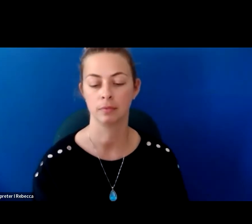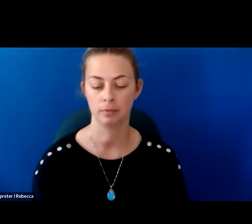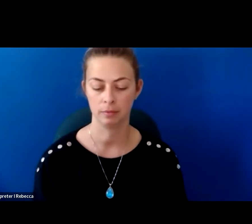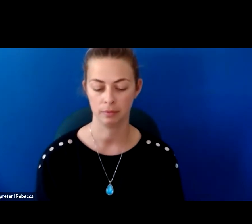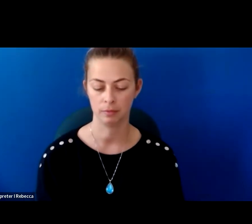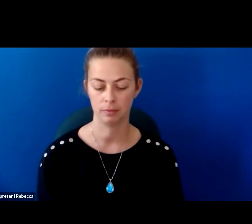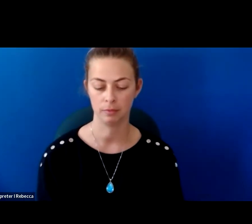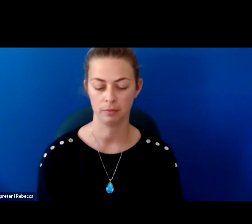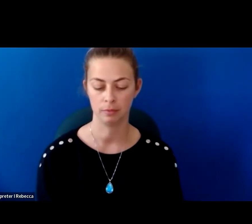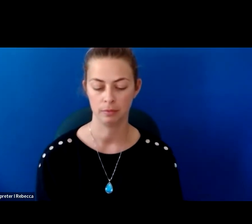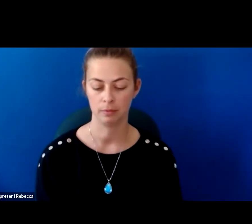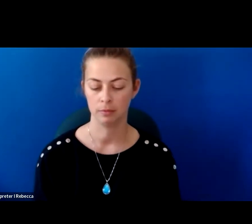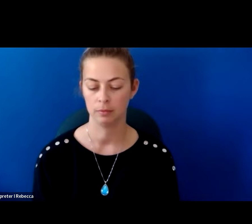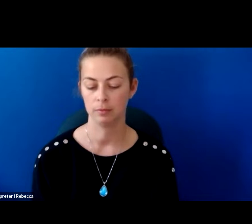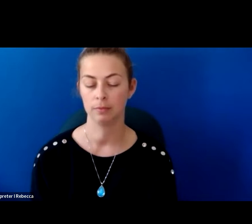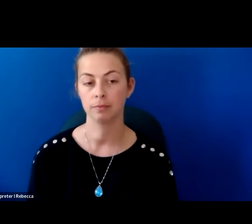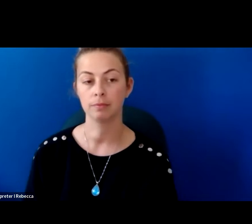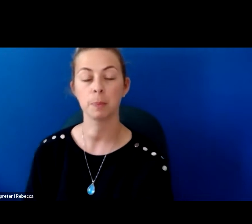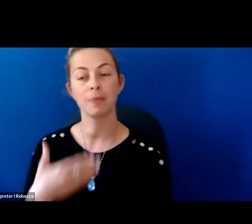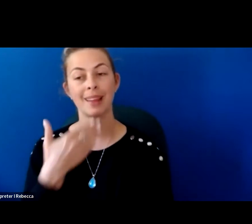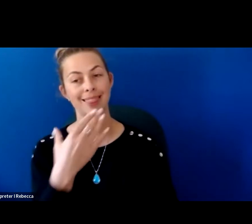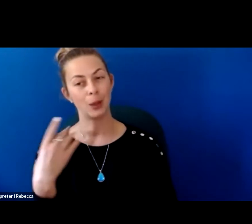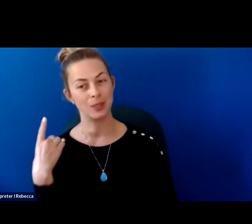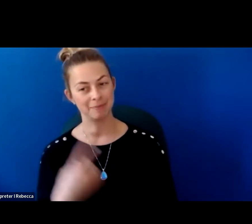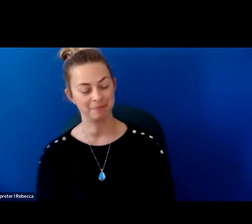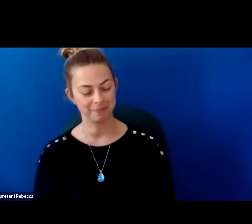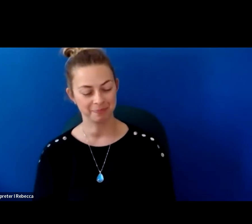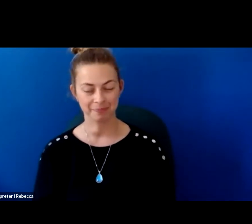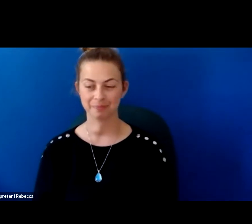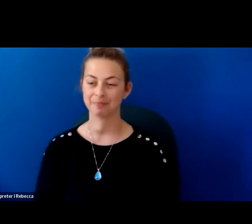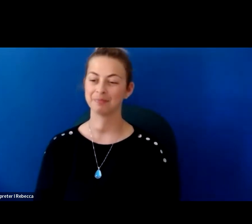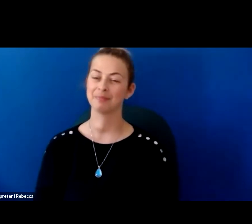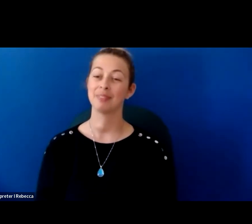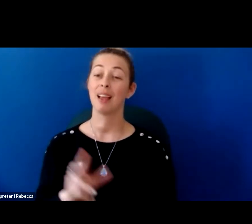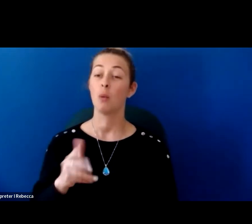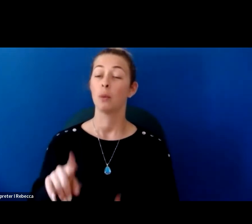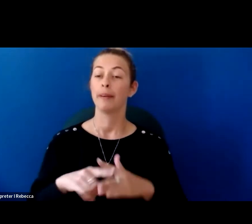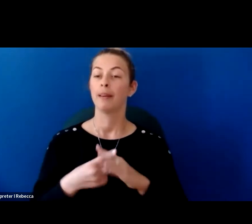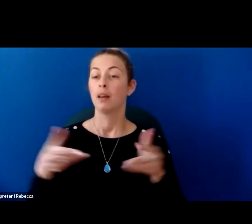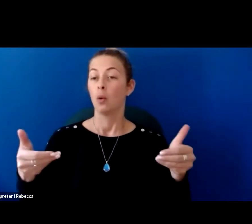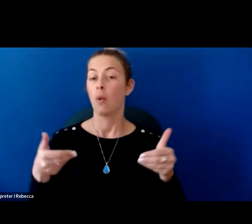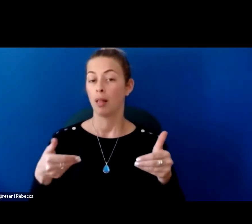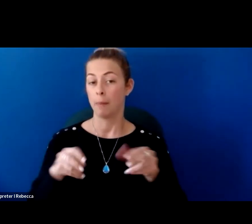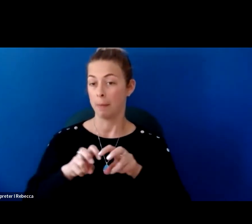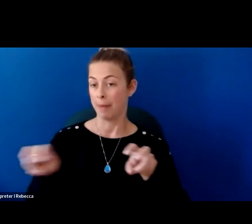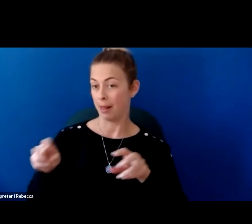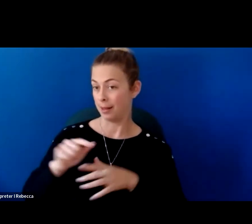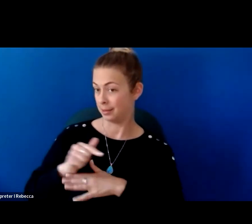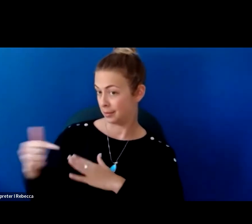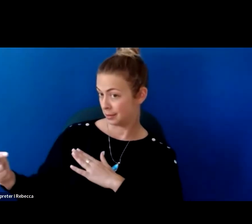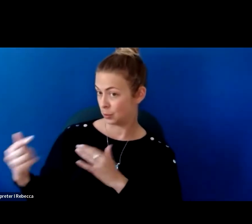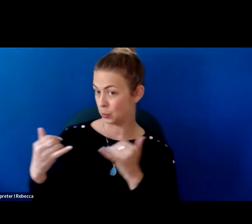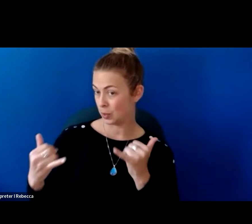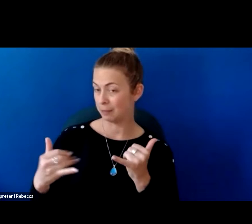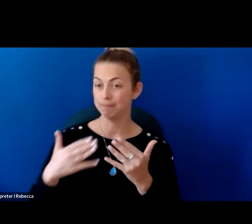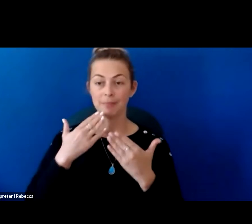Thank you, Dean Chulos. So I'd like to begin by welcoming our panelists today. I'd like to thank them all for